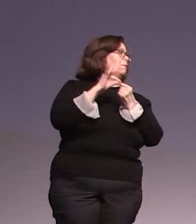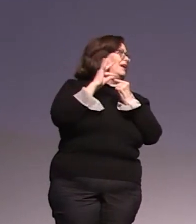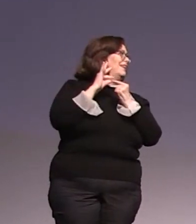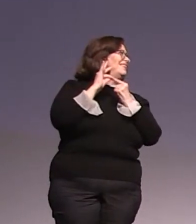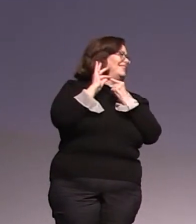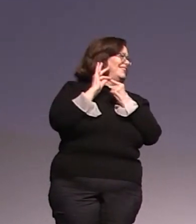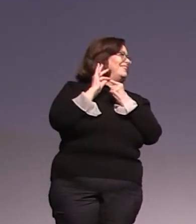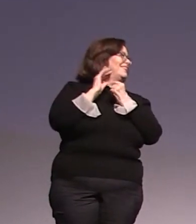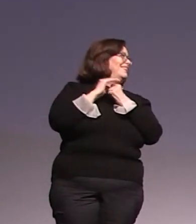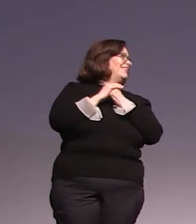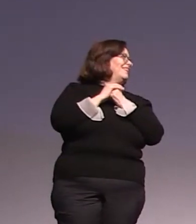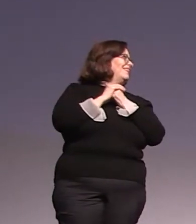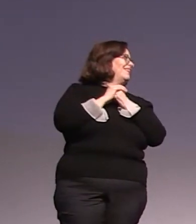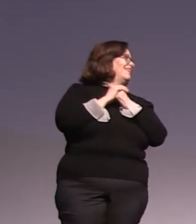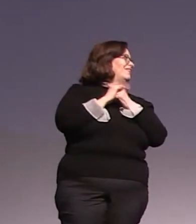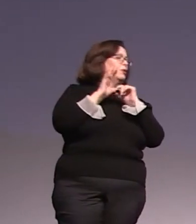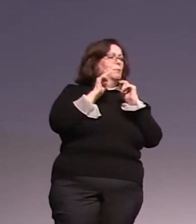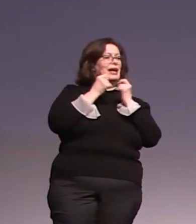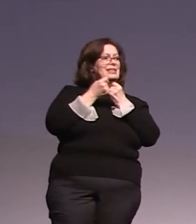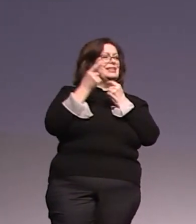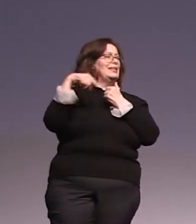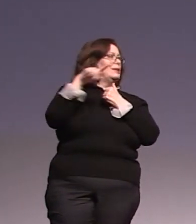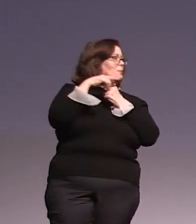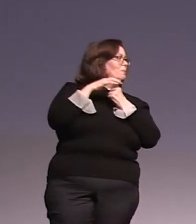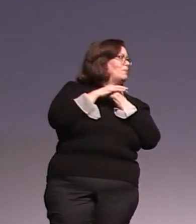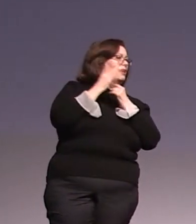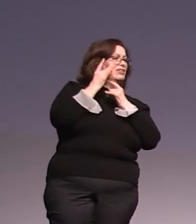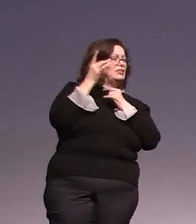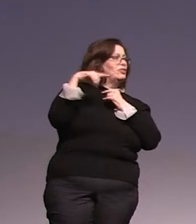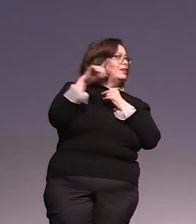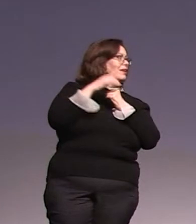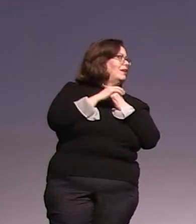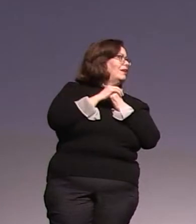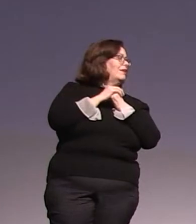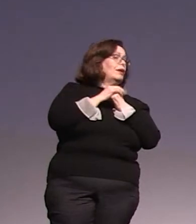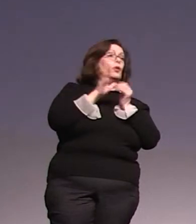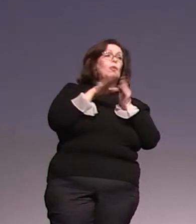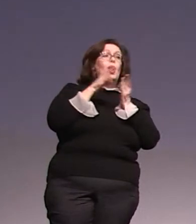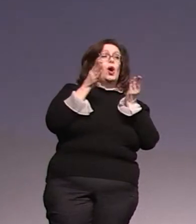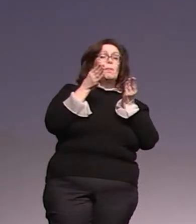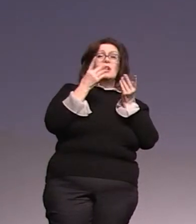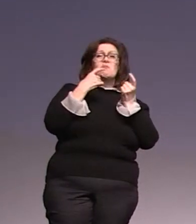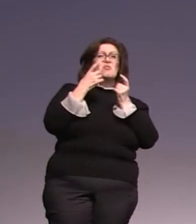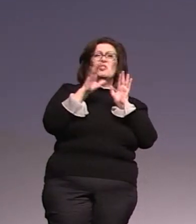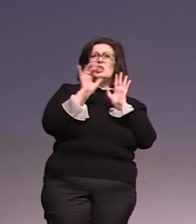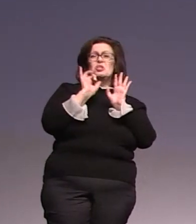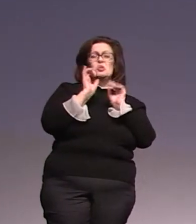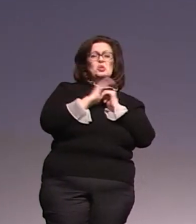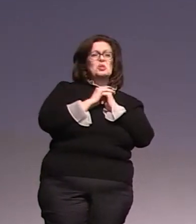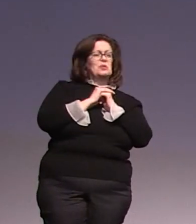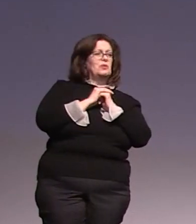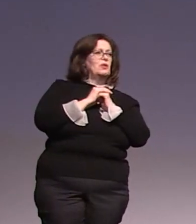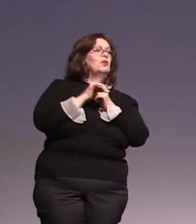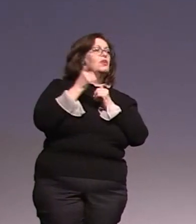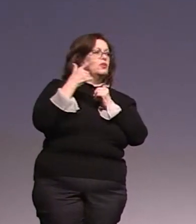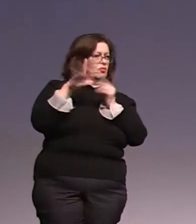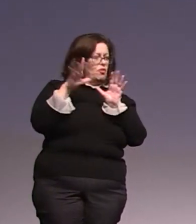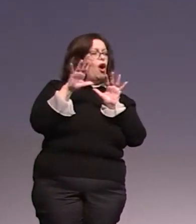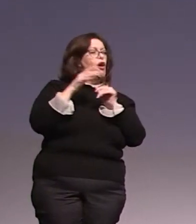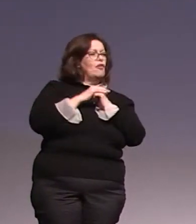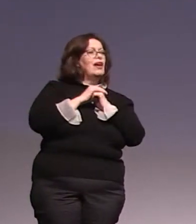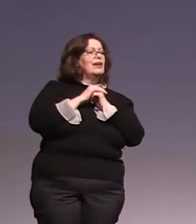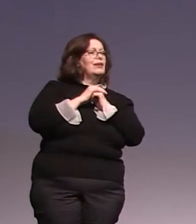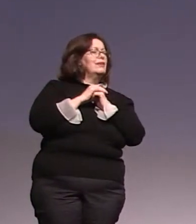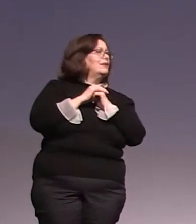I can't see the faces of my team, and so that's always dangerous for them. But I will open it up for questions also. I know we've done that at a number of town